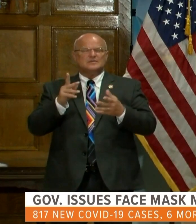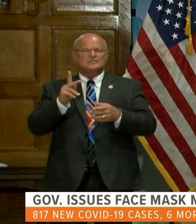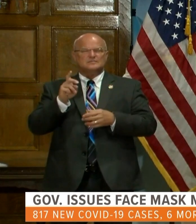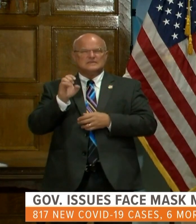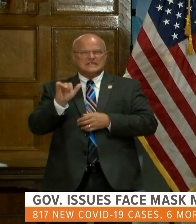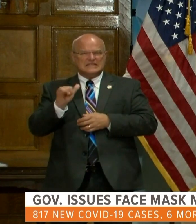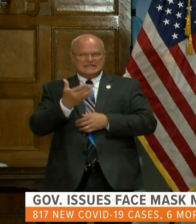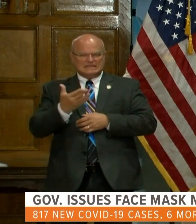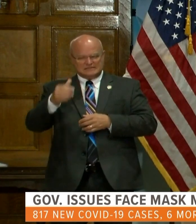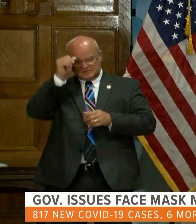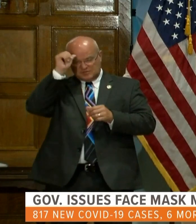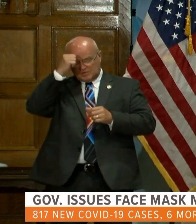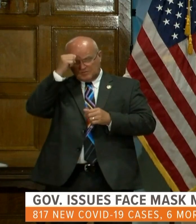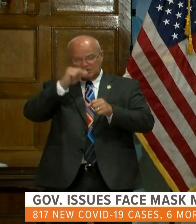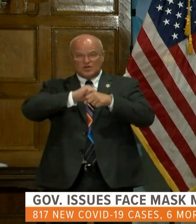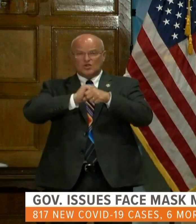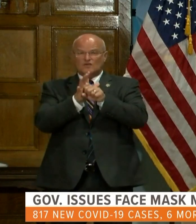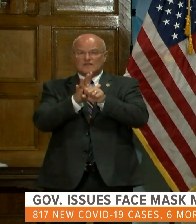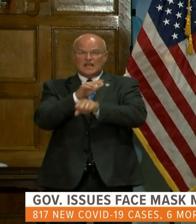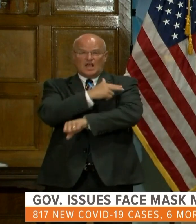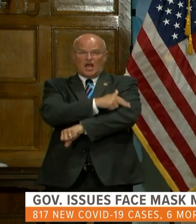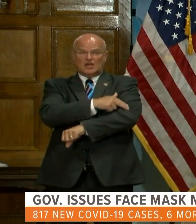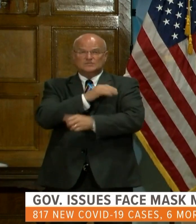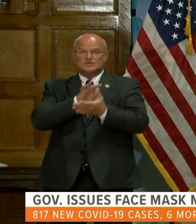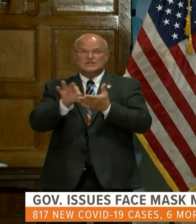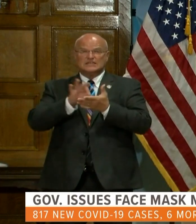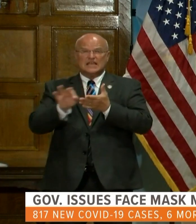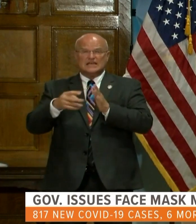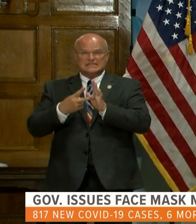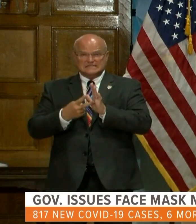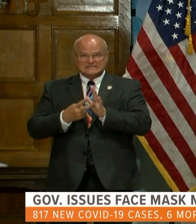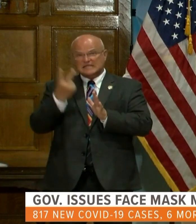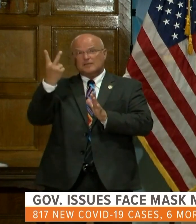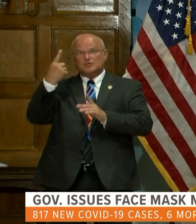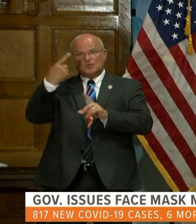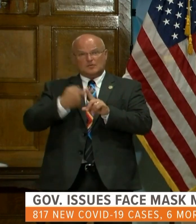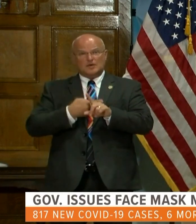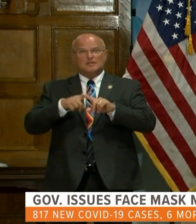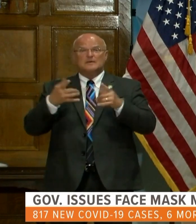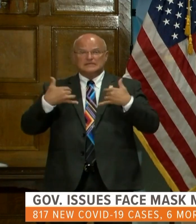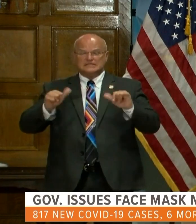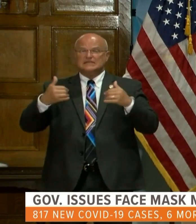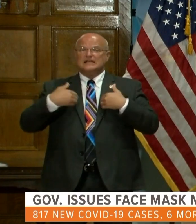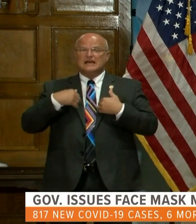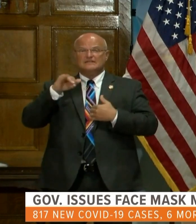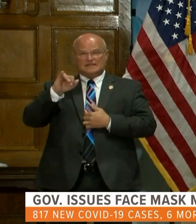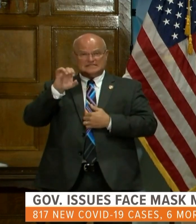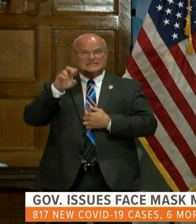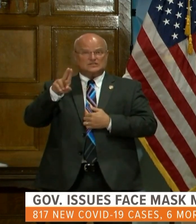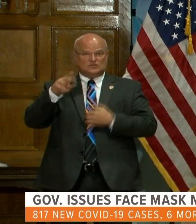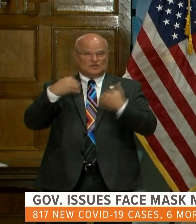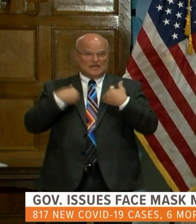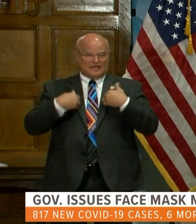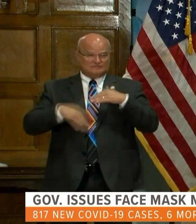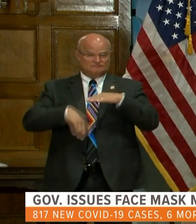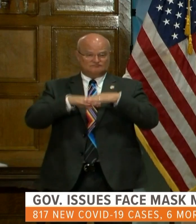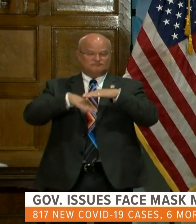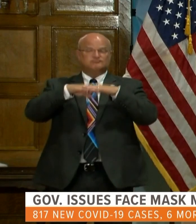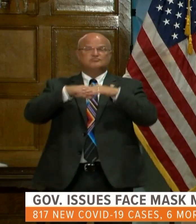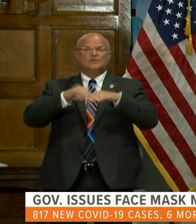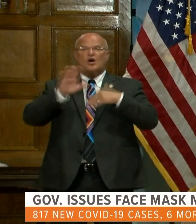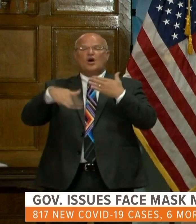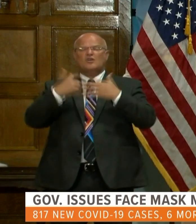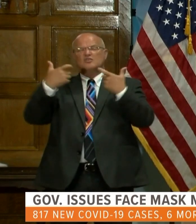takeaways. The COVID-19 hospital census has doubled in a month, but we still have ICU capacity. All of the